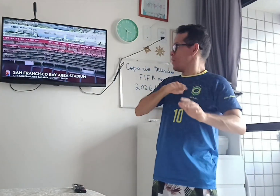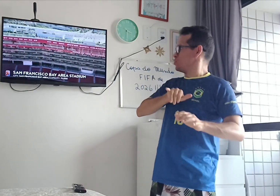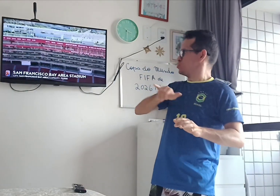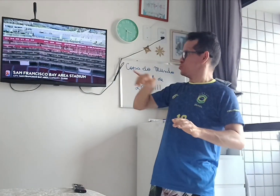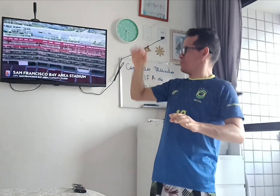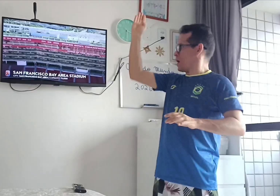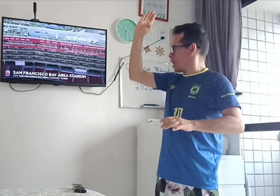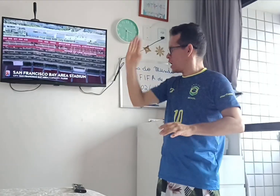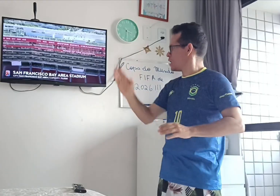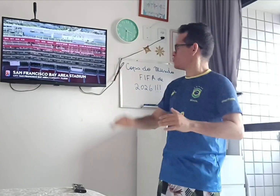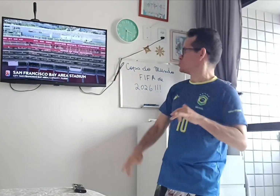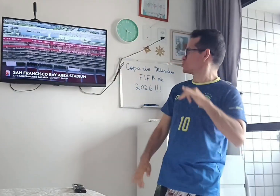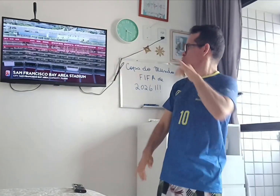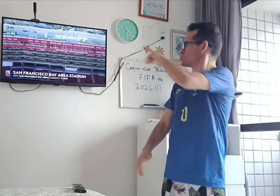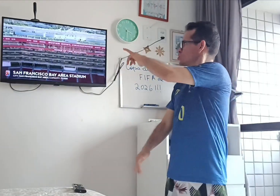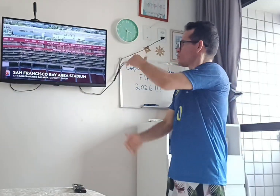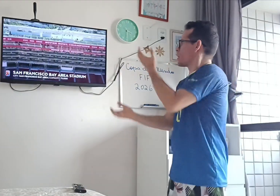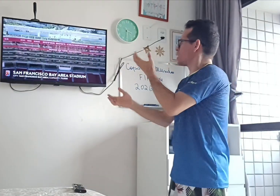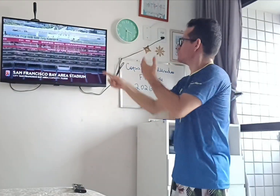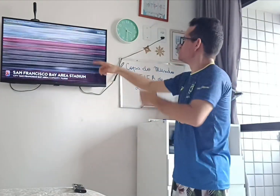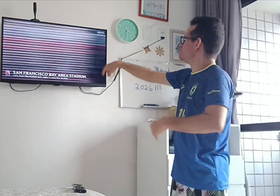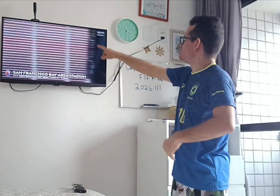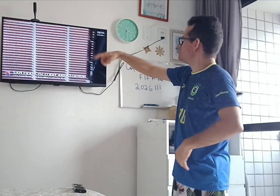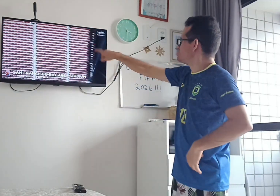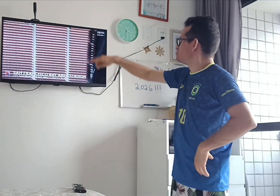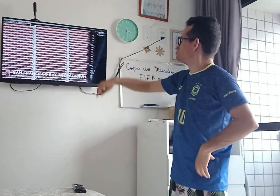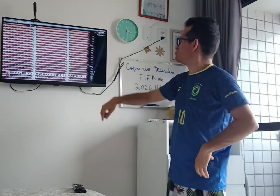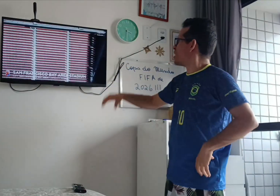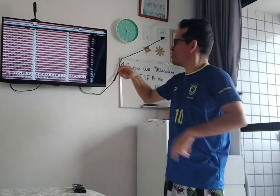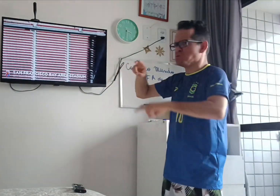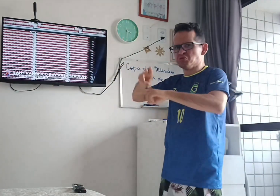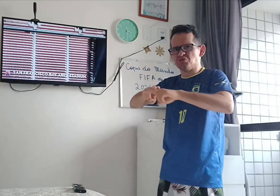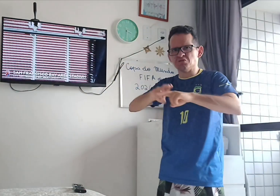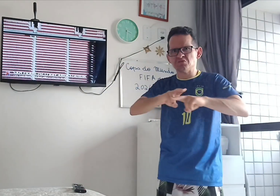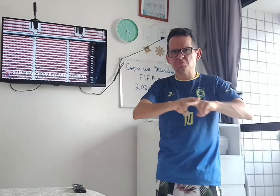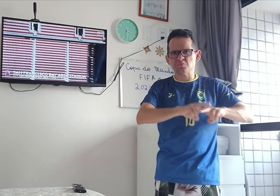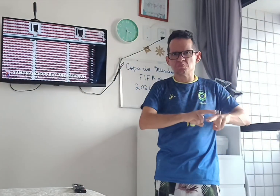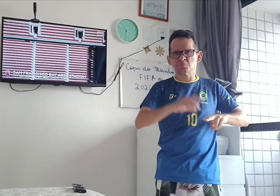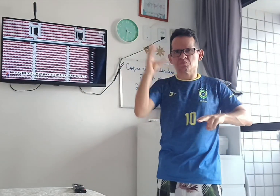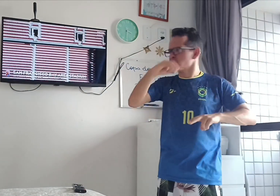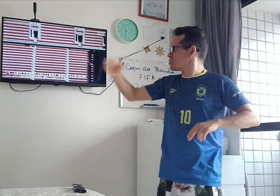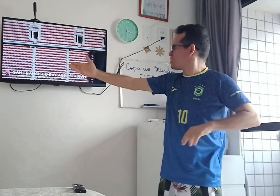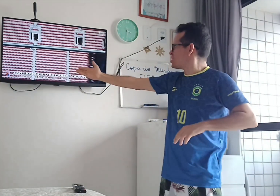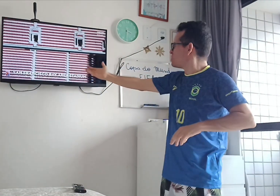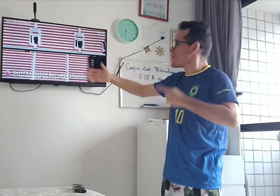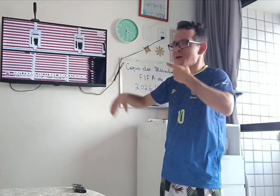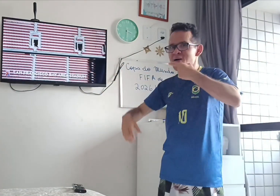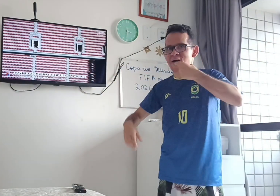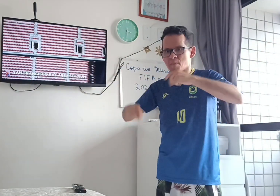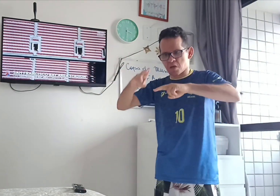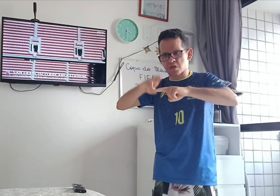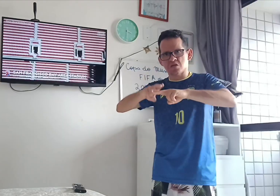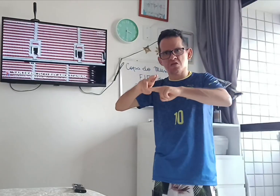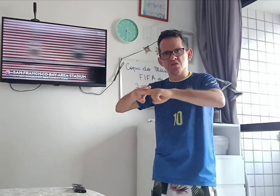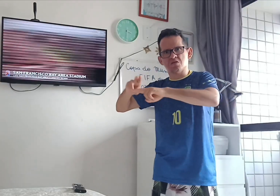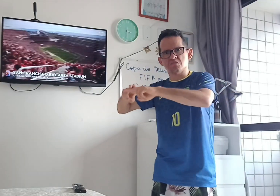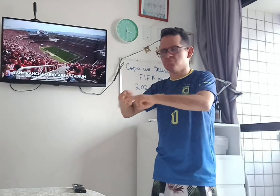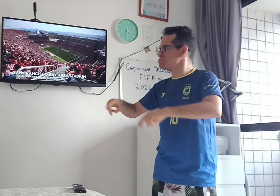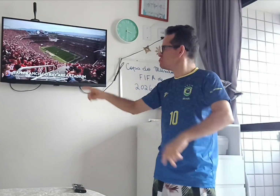houses hundreds of concessions and premium areas, while the stadium's clean rectilinear lines give it a modern tech campus feel. San